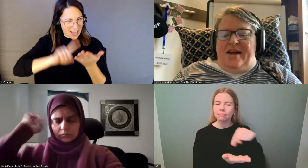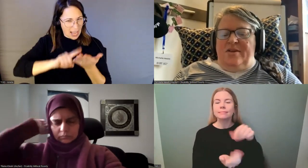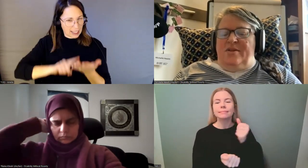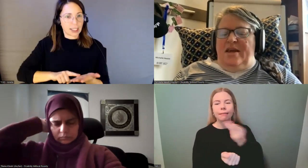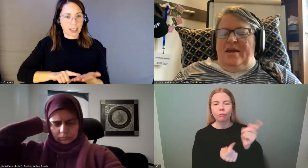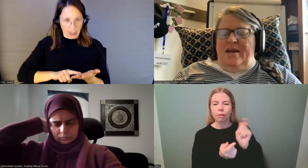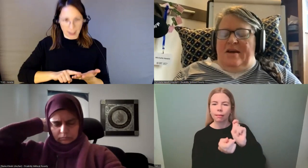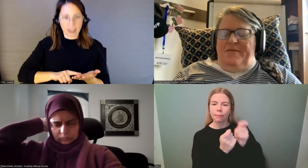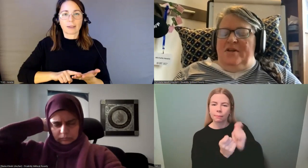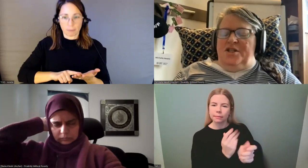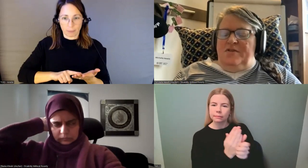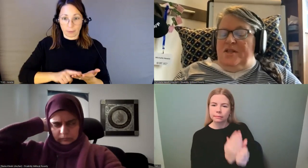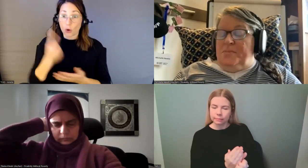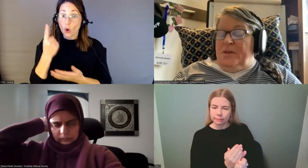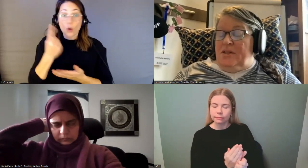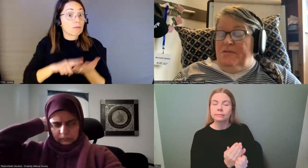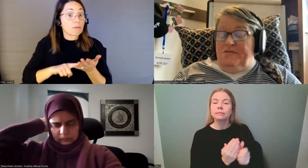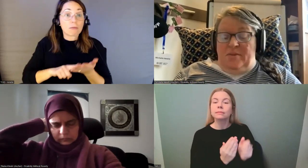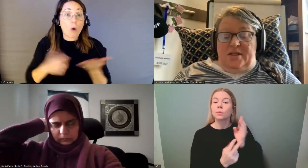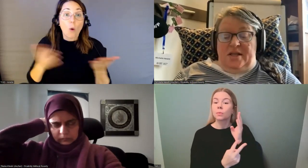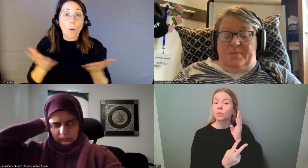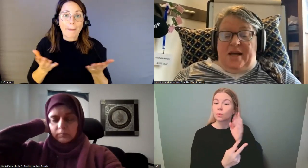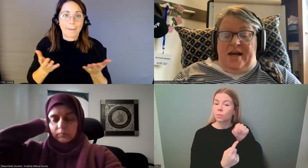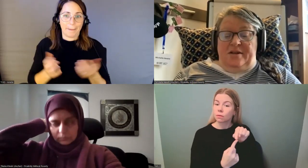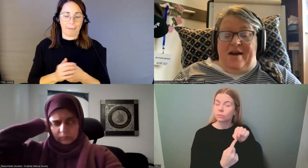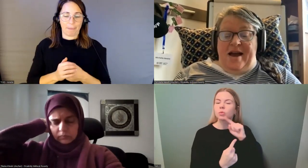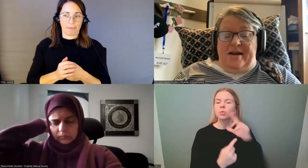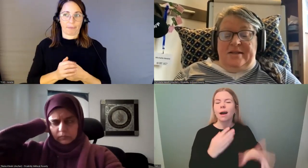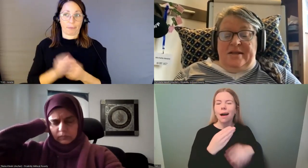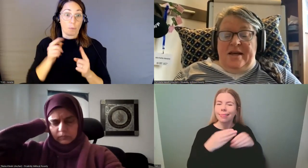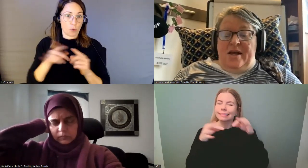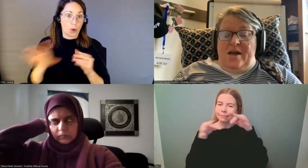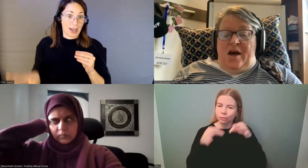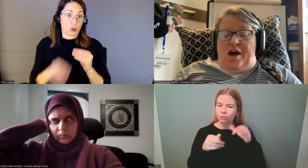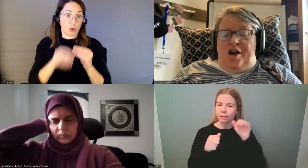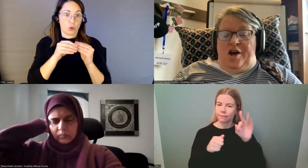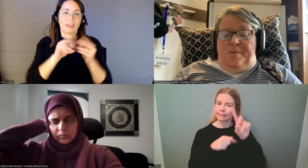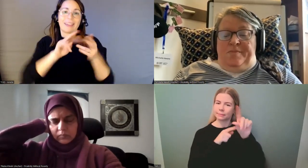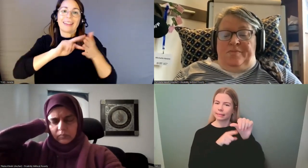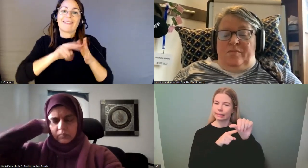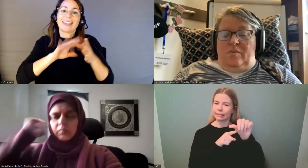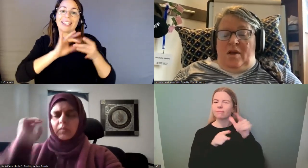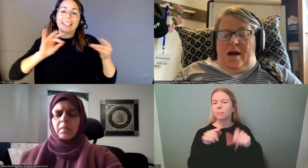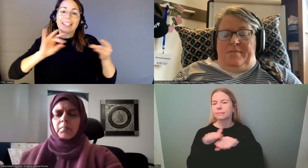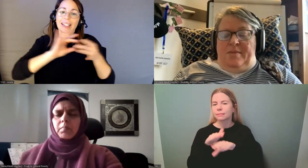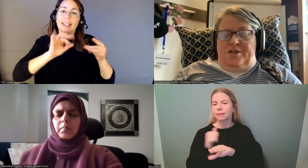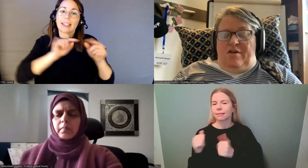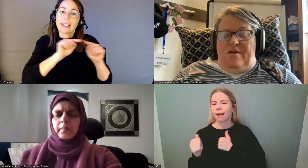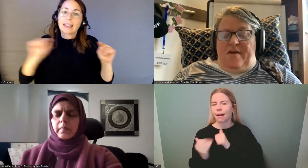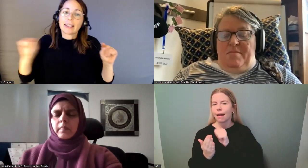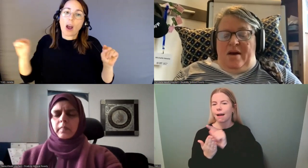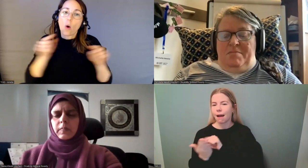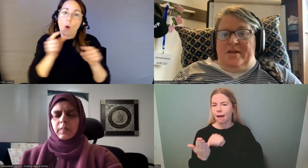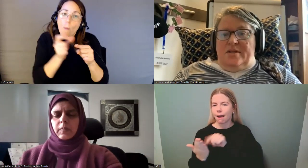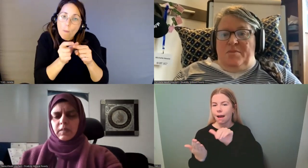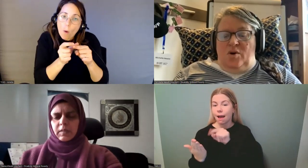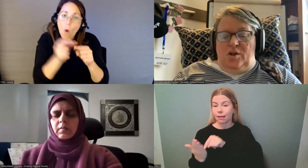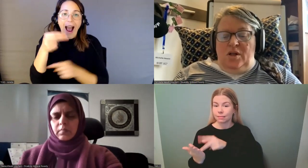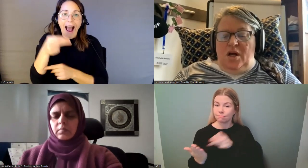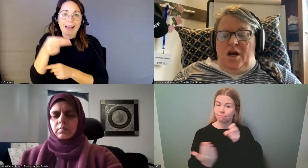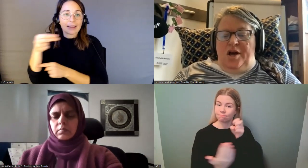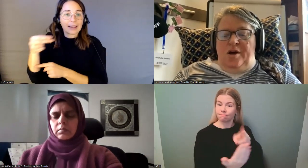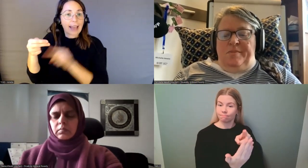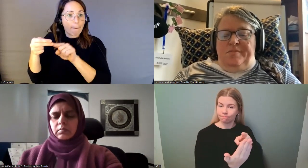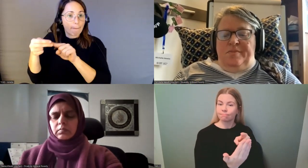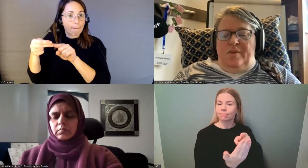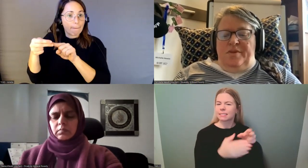to add the definition of disability from the Accessible Canada Act. I'm sorry if I missed them